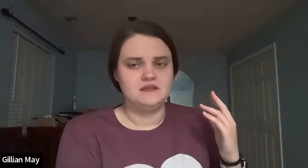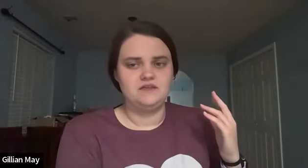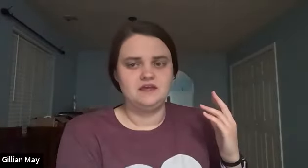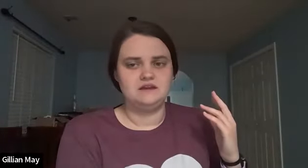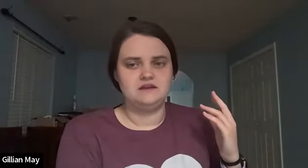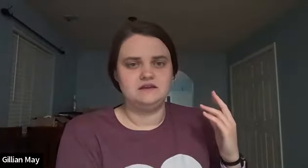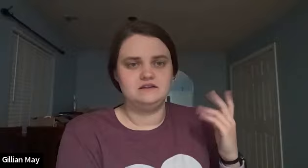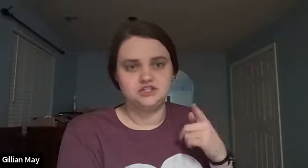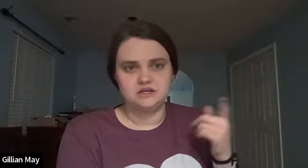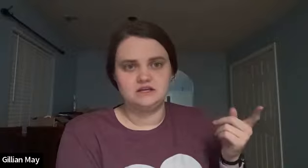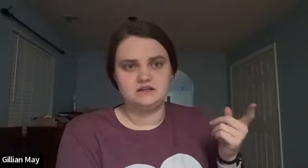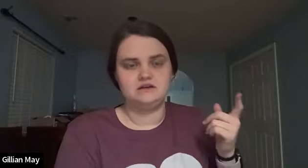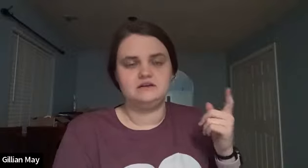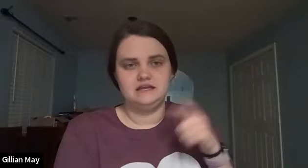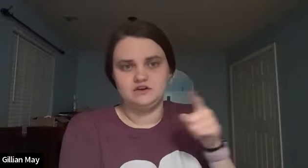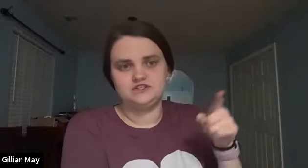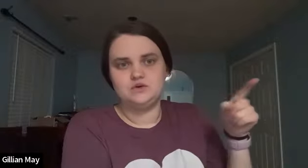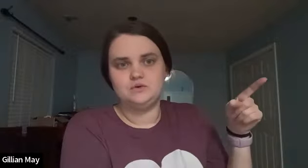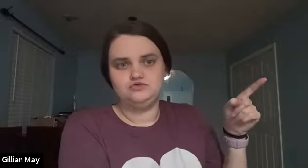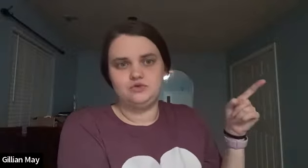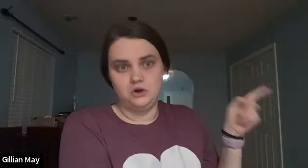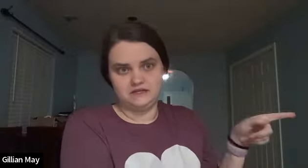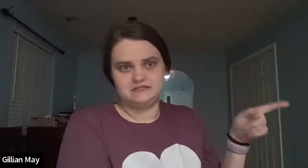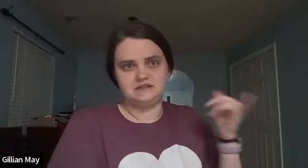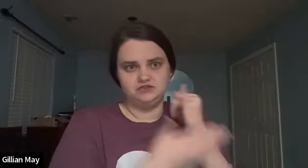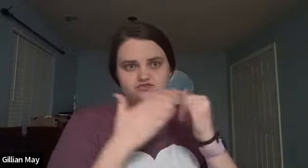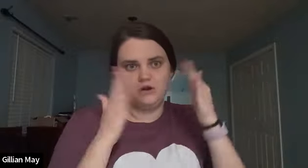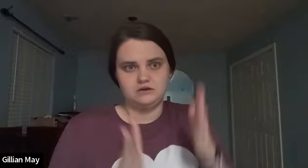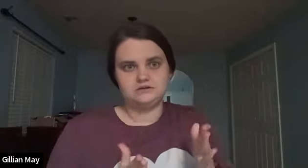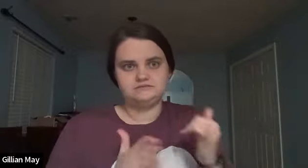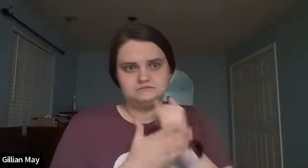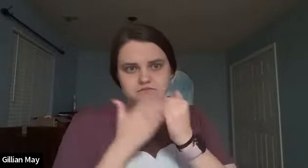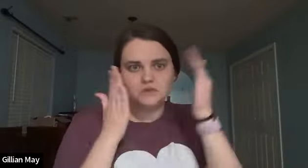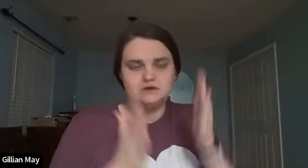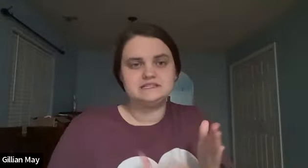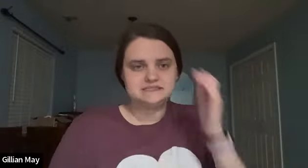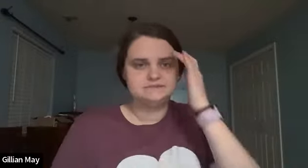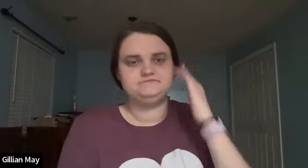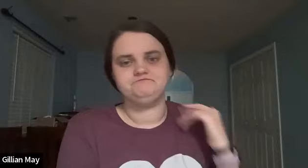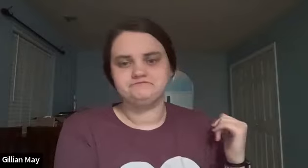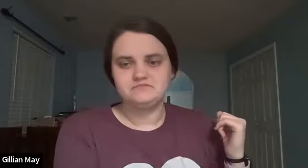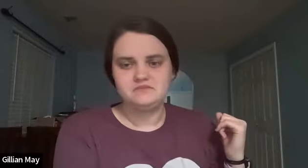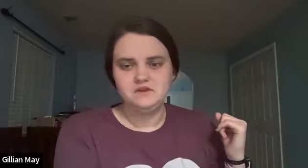And then illustrator is also artist, like drawer, artist.